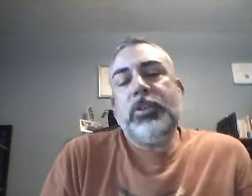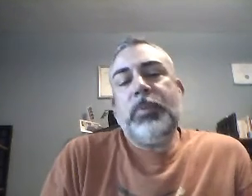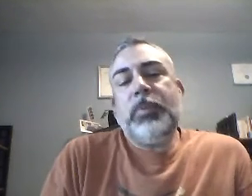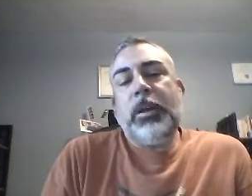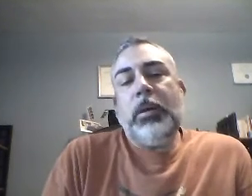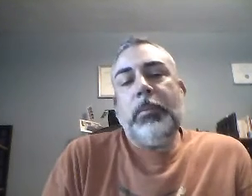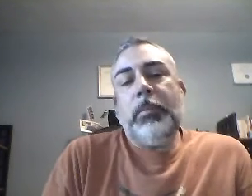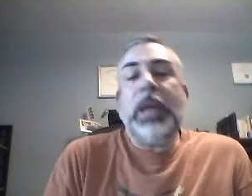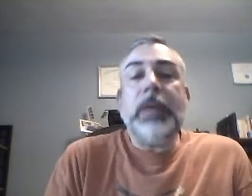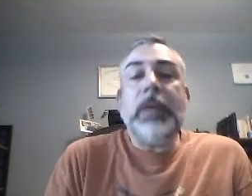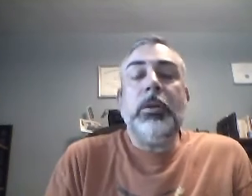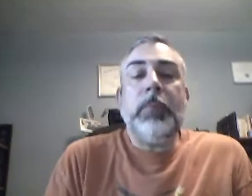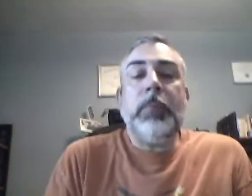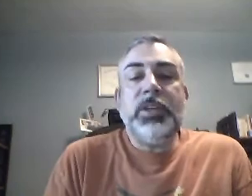watch look at, by yourself.